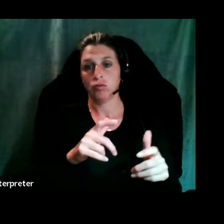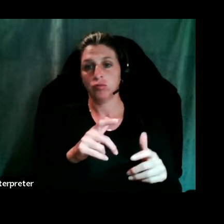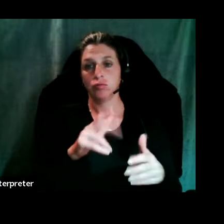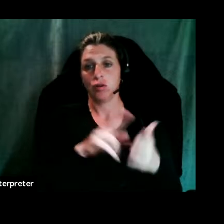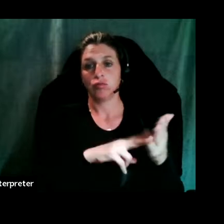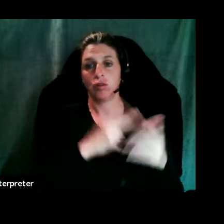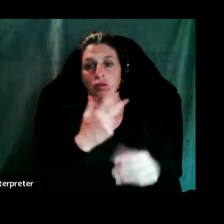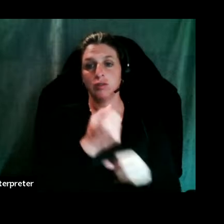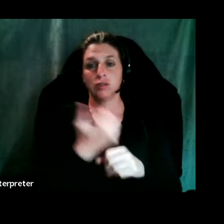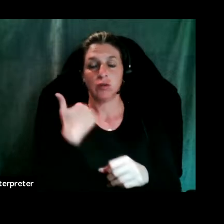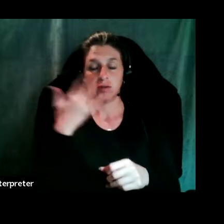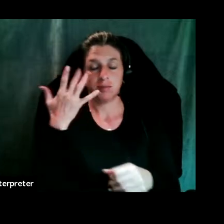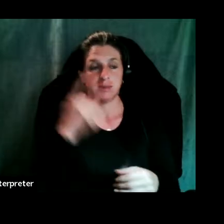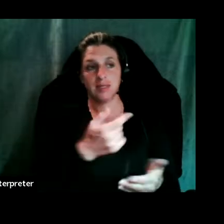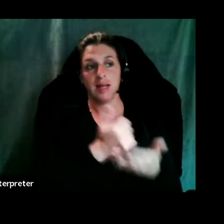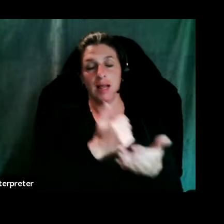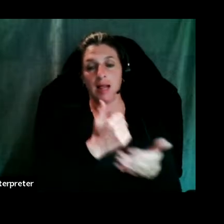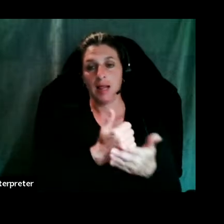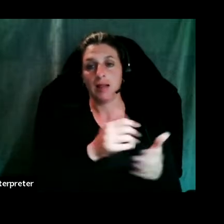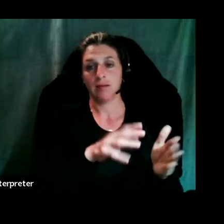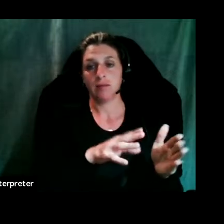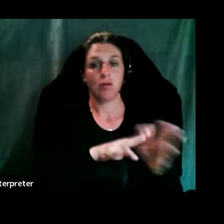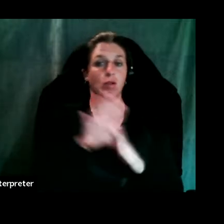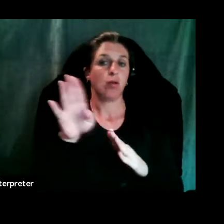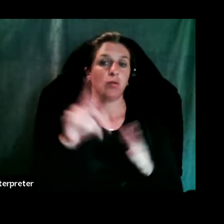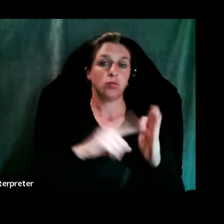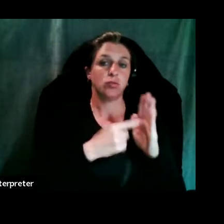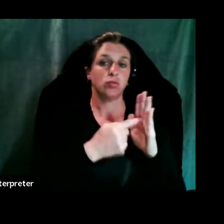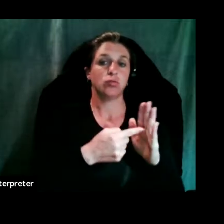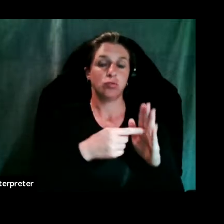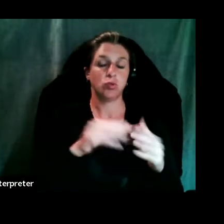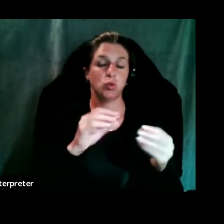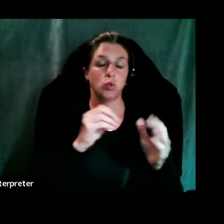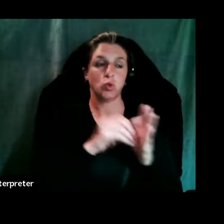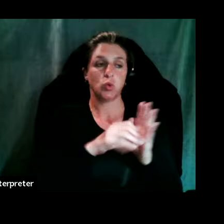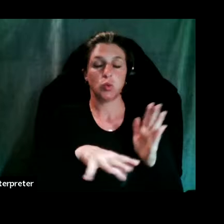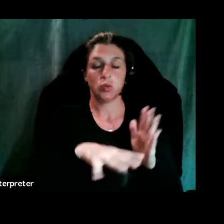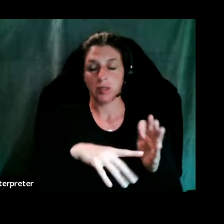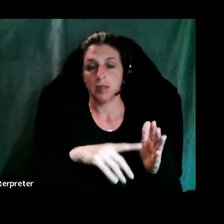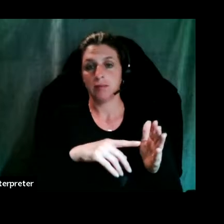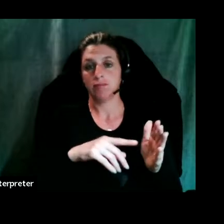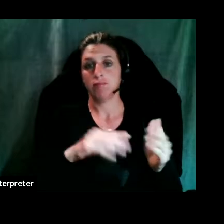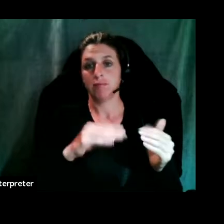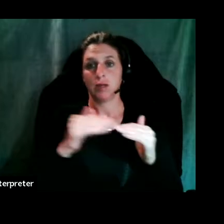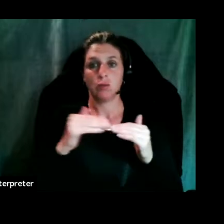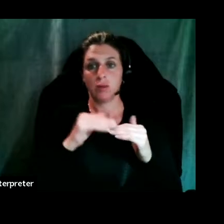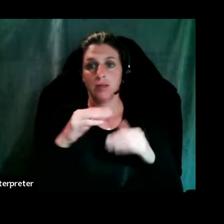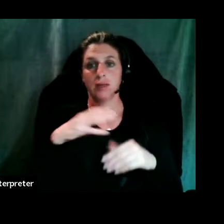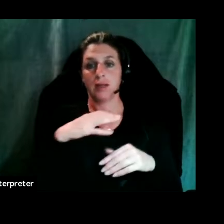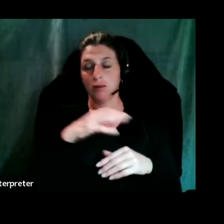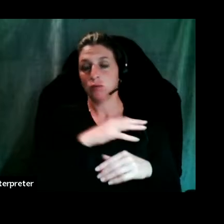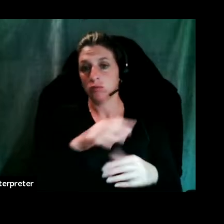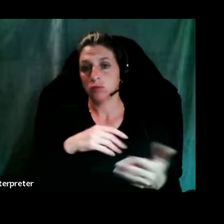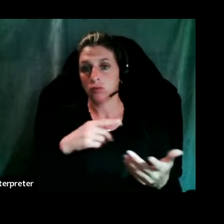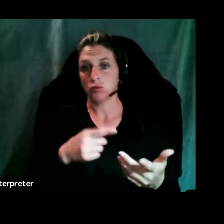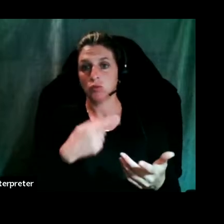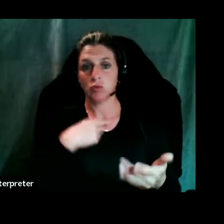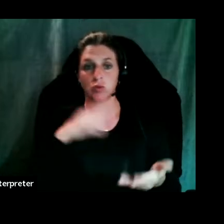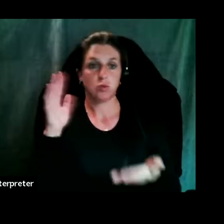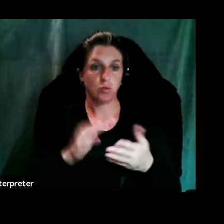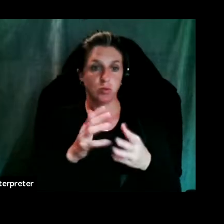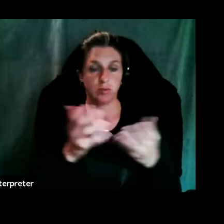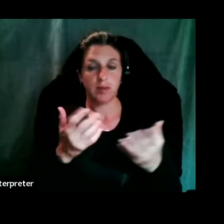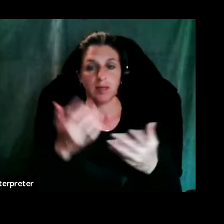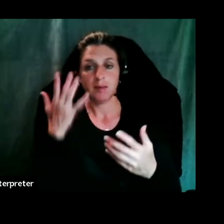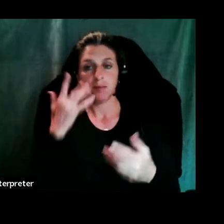helped launch the student equity councils. We've reduced it quite a bit because we've created some internal capacity